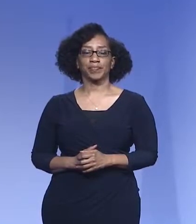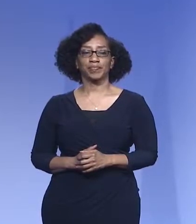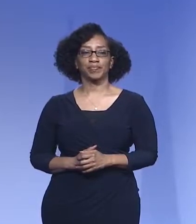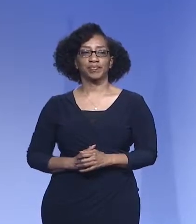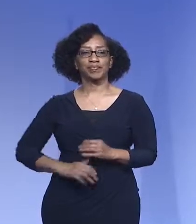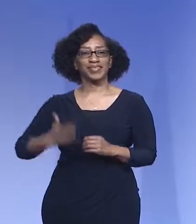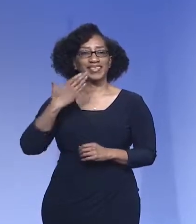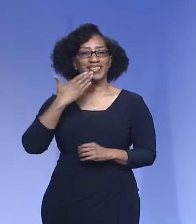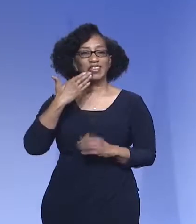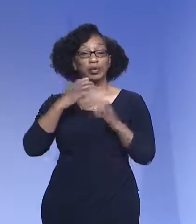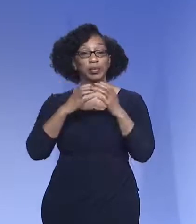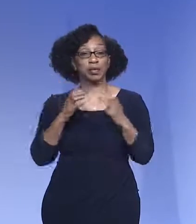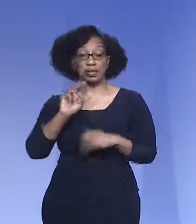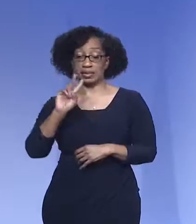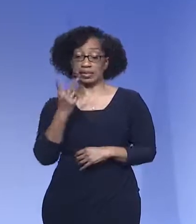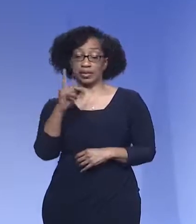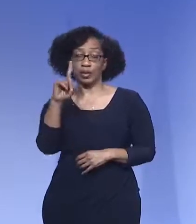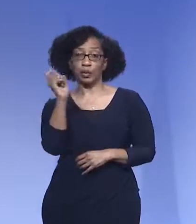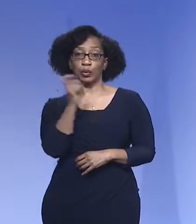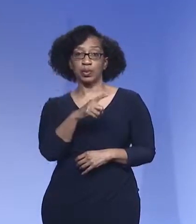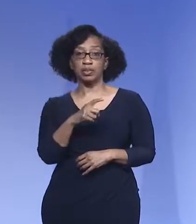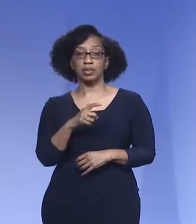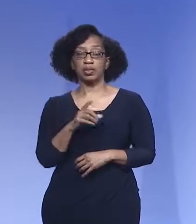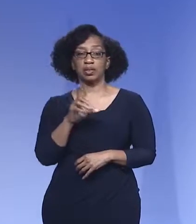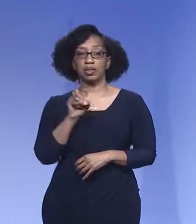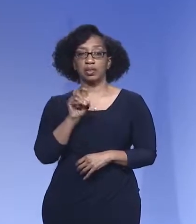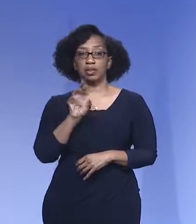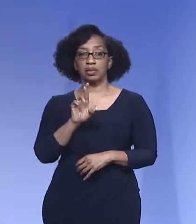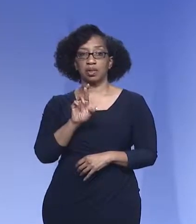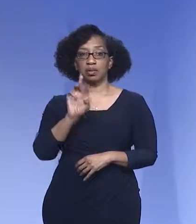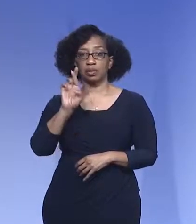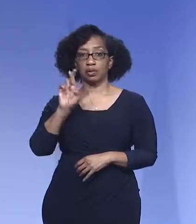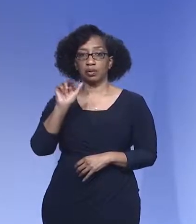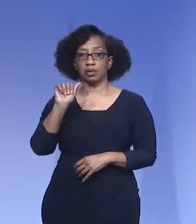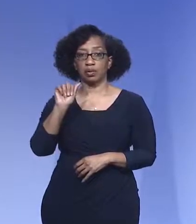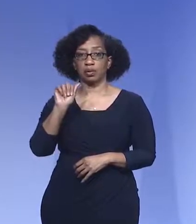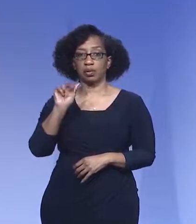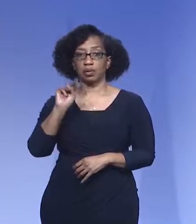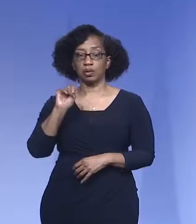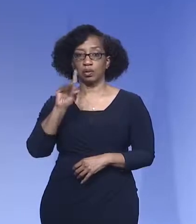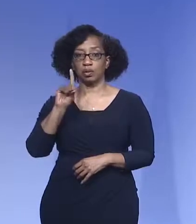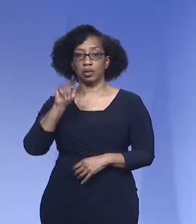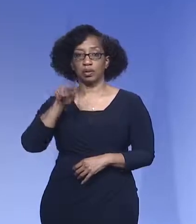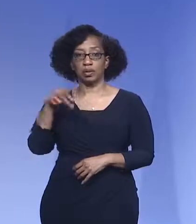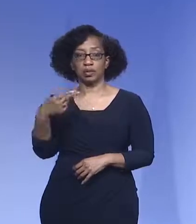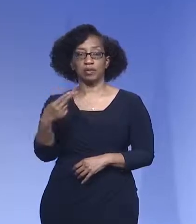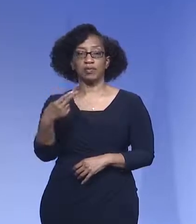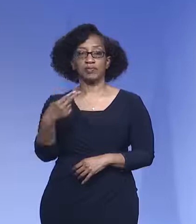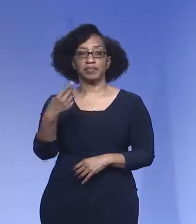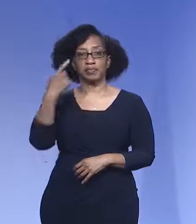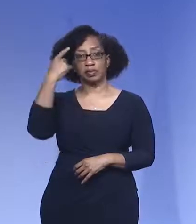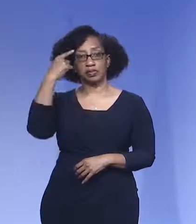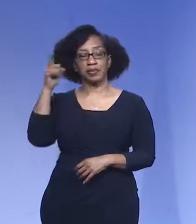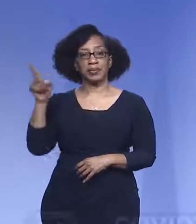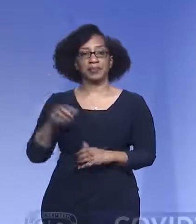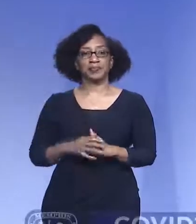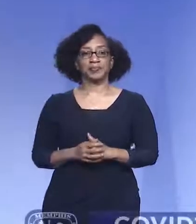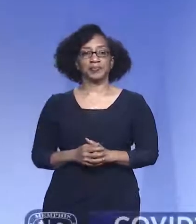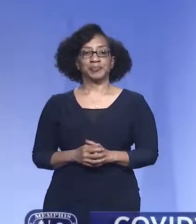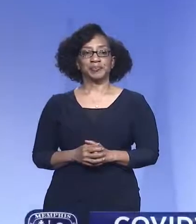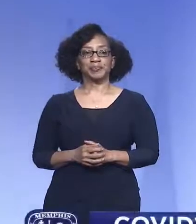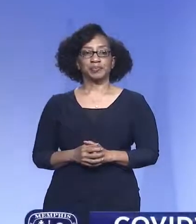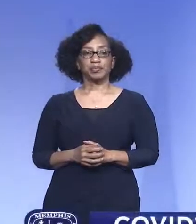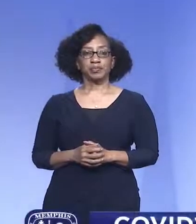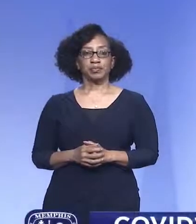Thank you so much. And my second question, I believe, Dr. Randolph, this would be for you. When you talk